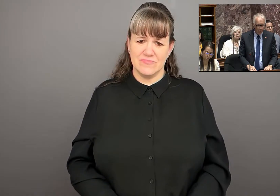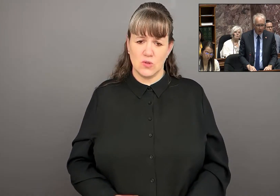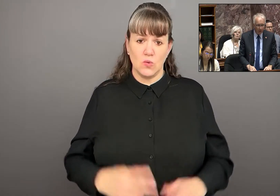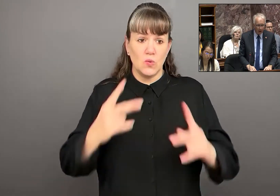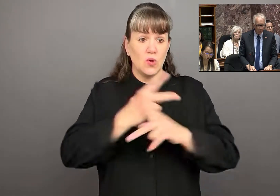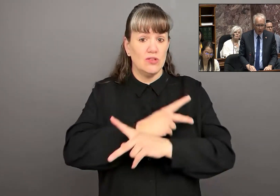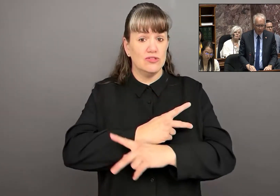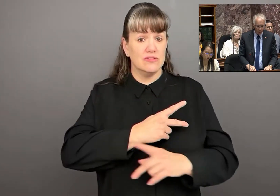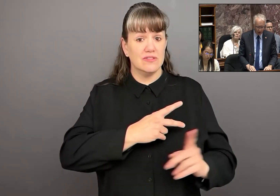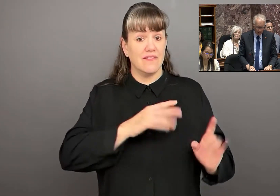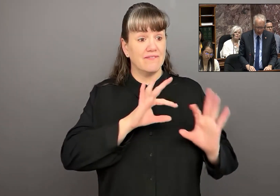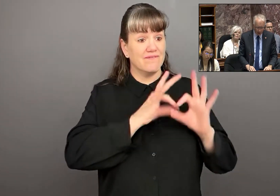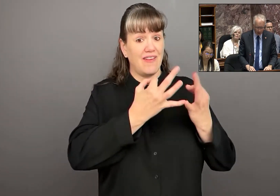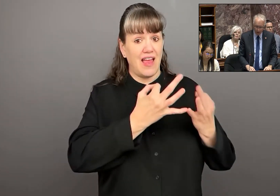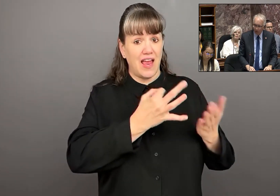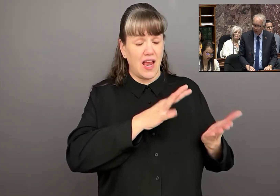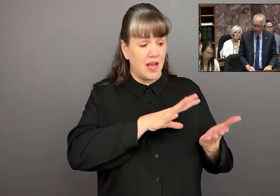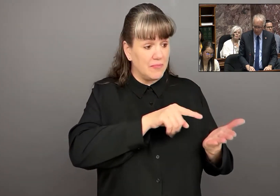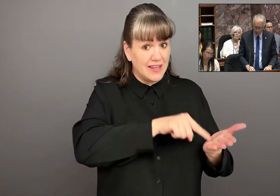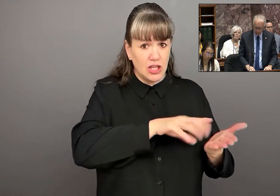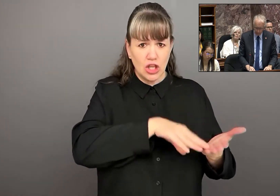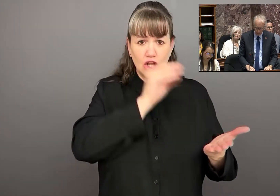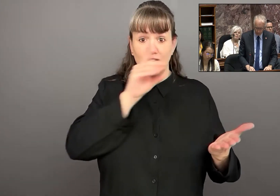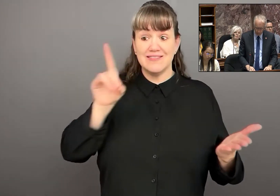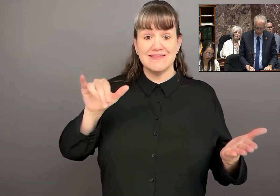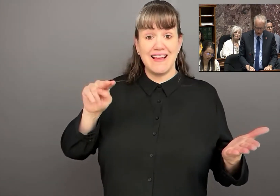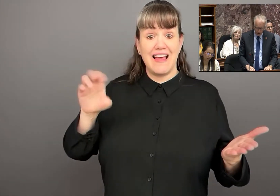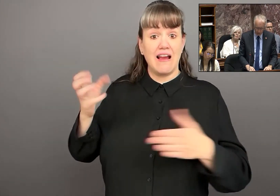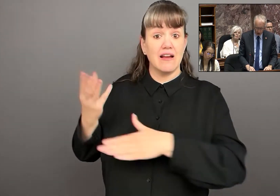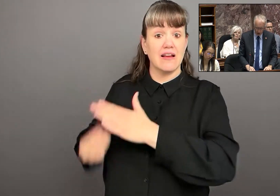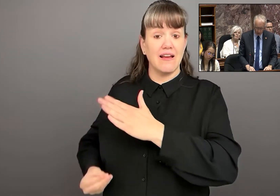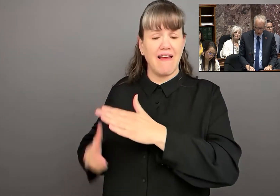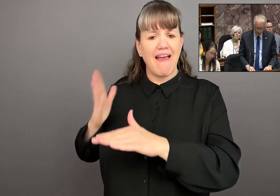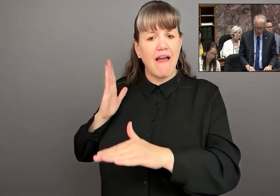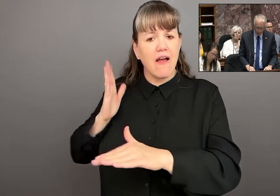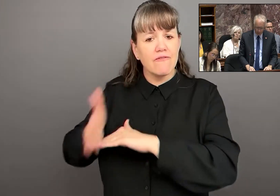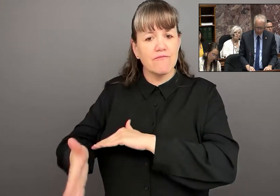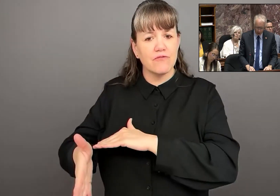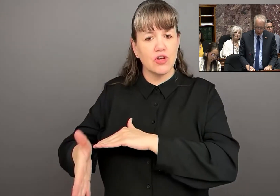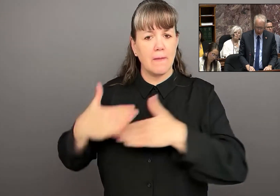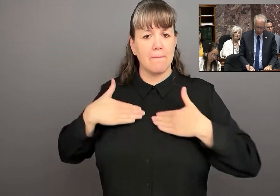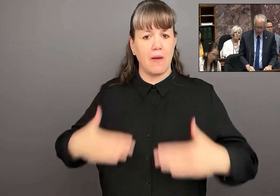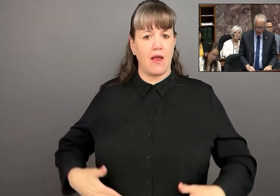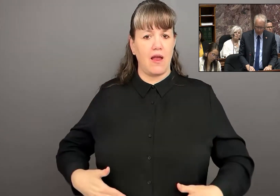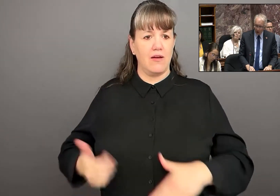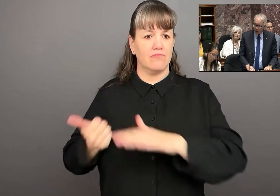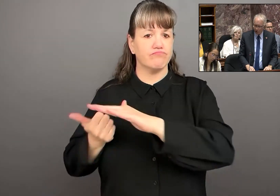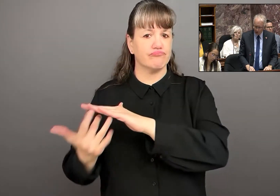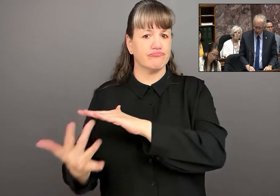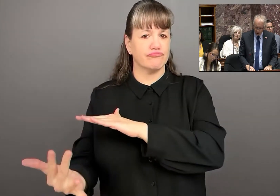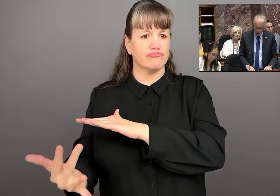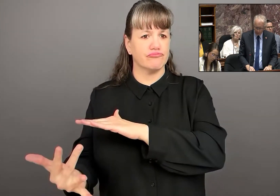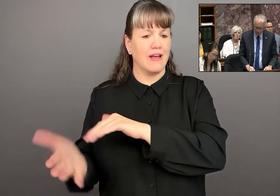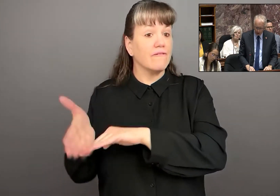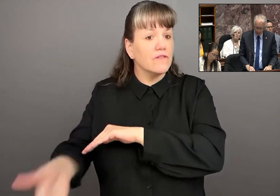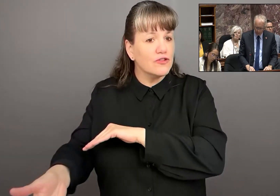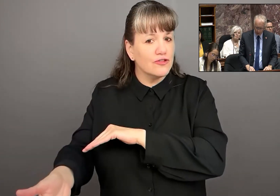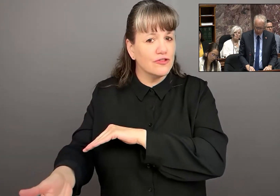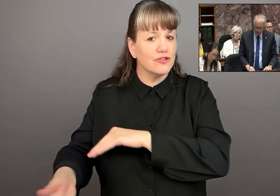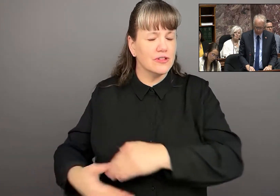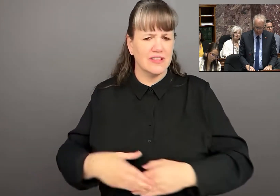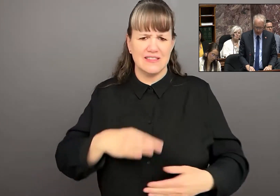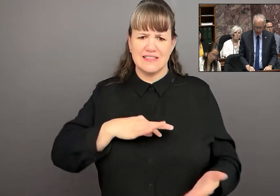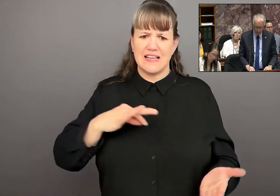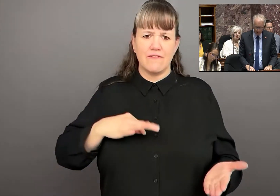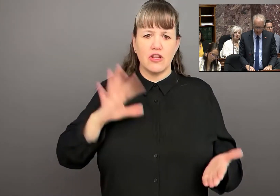said, BC Housing never contacted the family and reached out to them, I should say. This was not just a tragic oversight, it